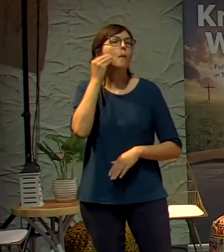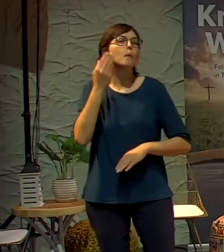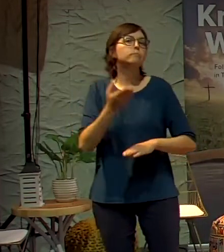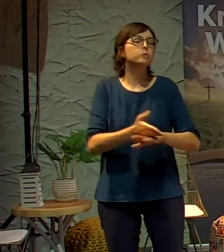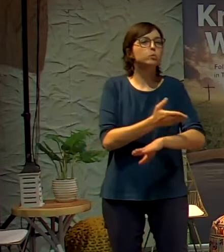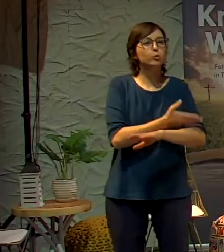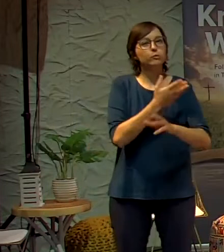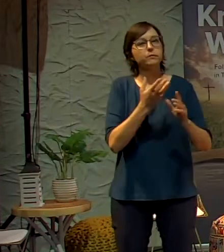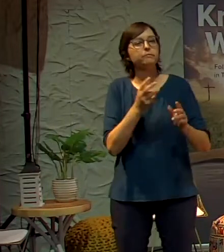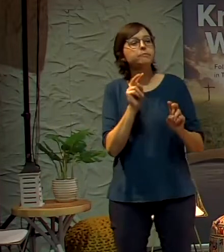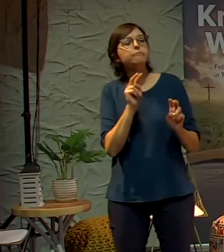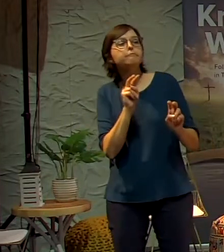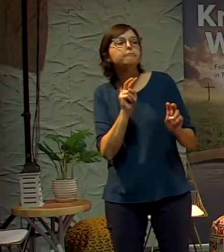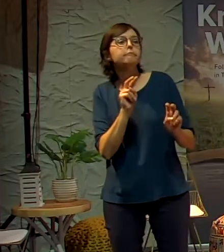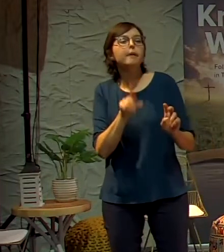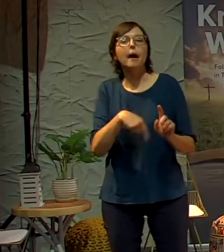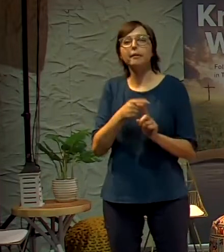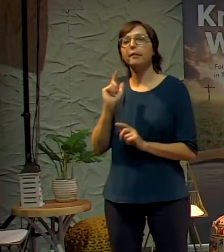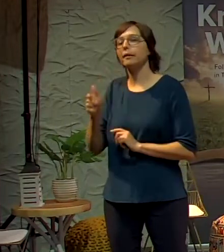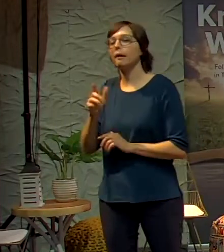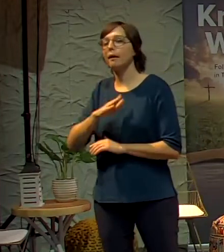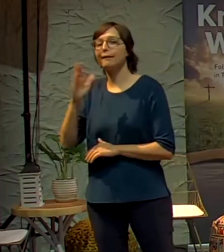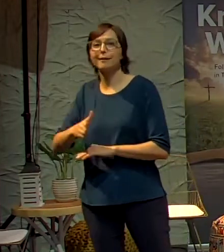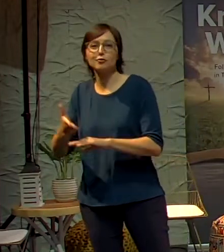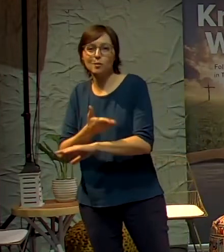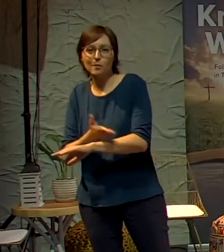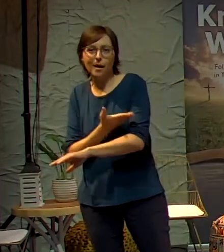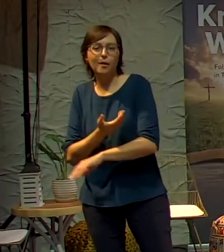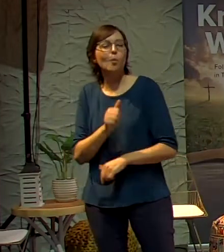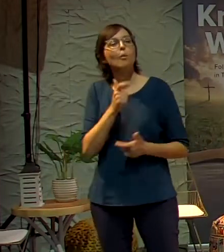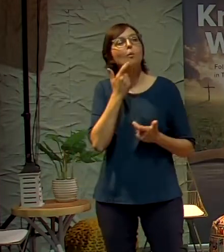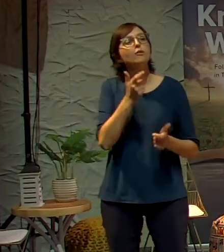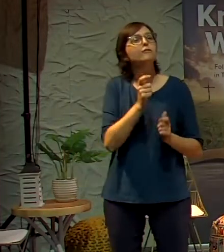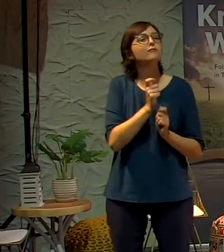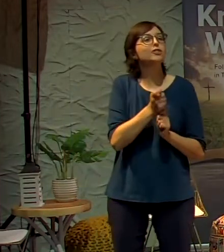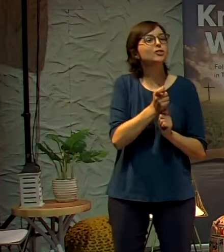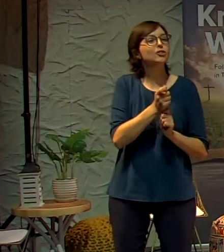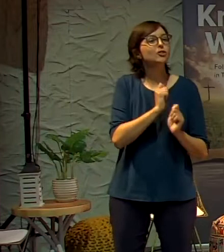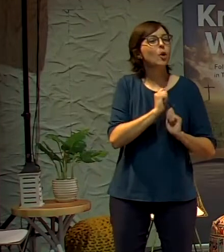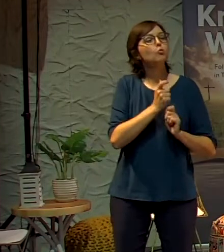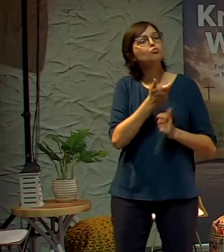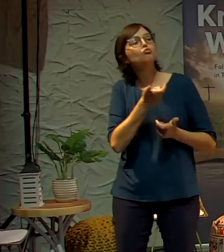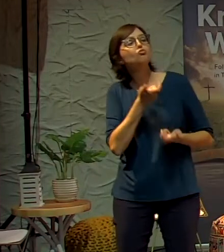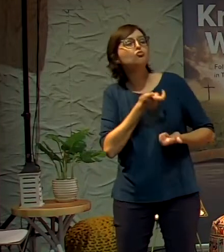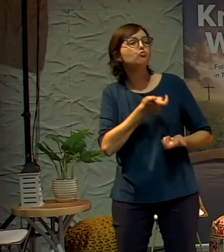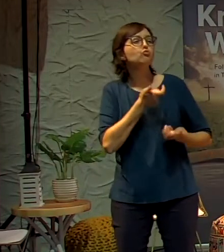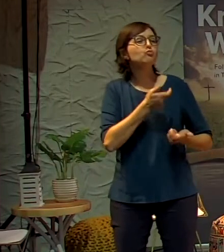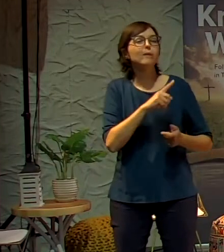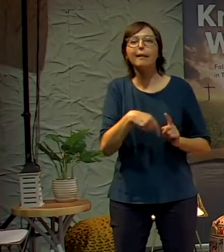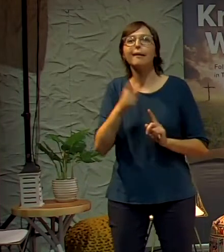does a home improvement thing and never repairs anything. You're like someone who looks a fishing show and you just watch for hours and you never